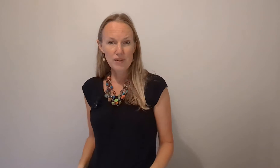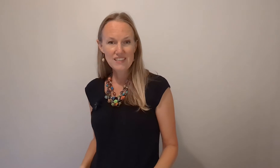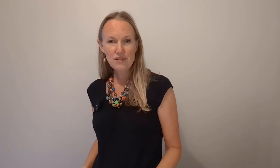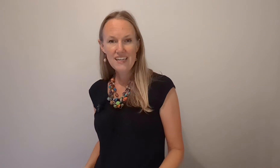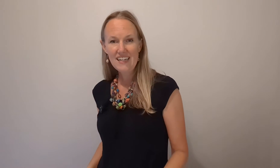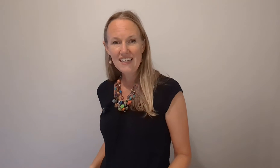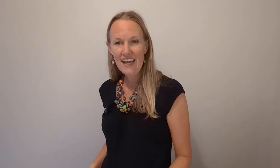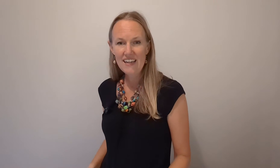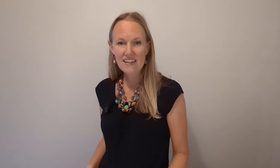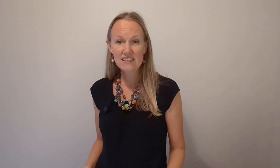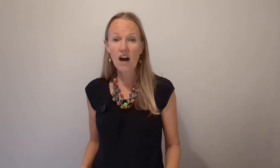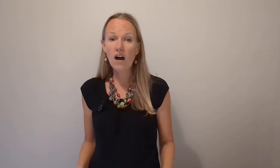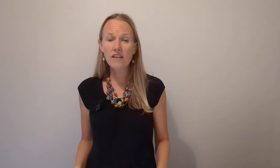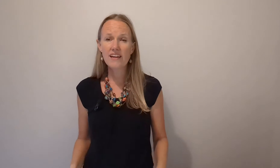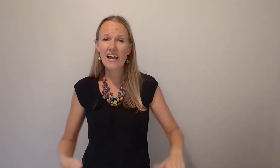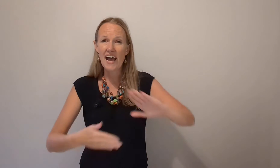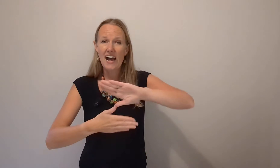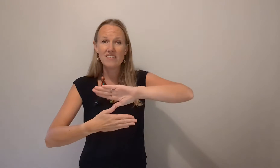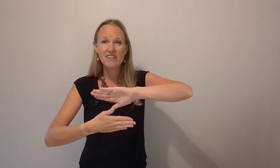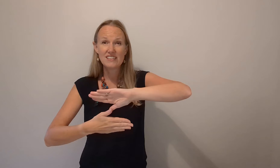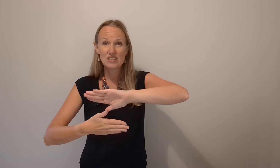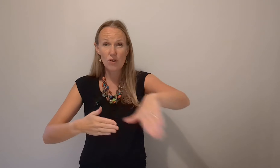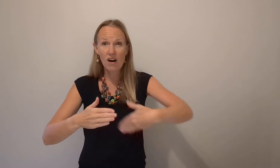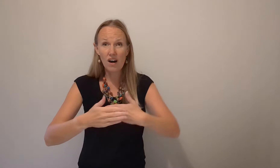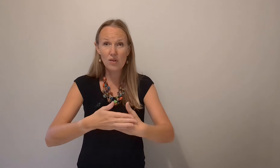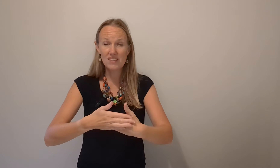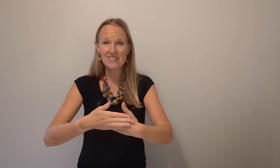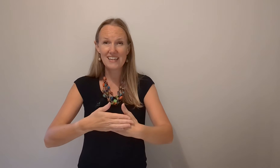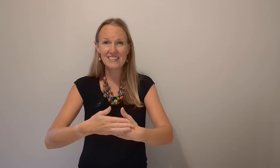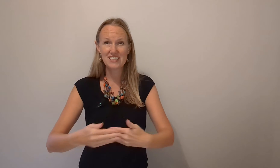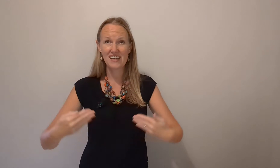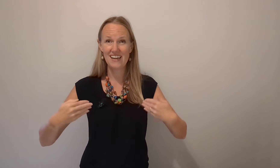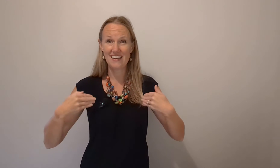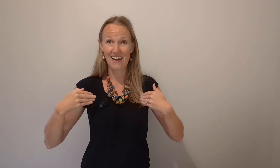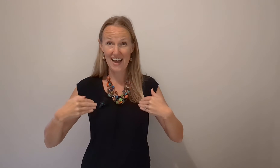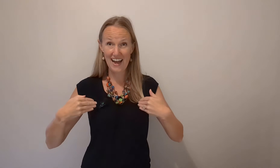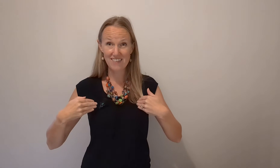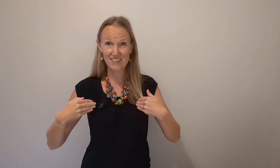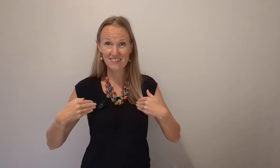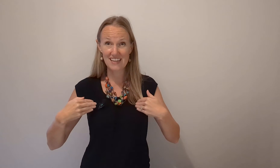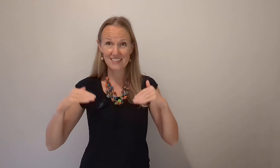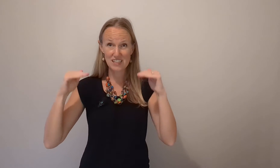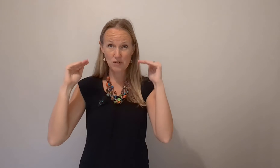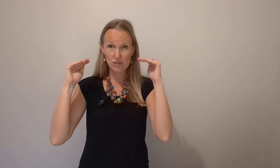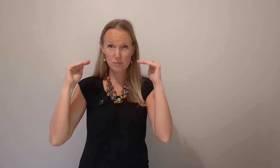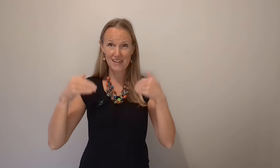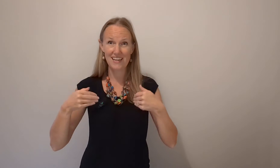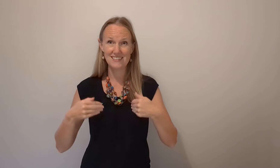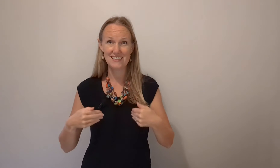Praise you again and again, because all that I have, so all, we learned that yesterday, and I have, we learned that yesterday with those bent hands